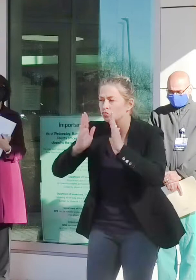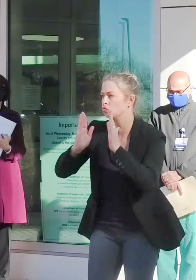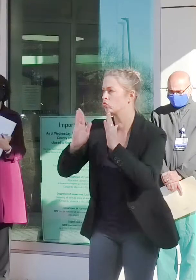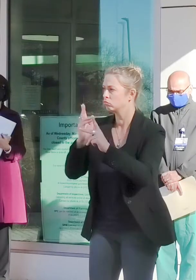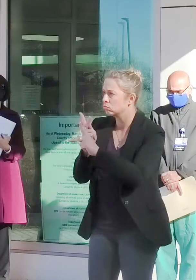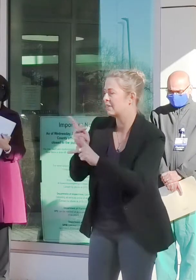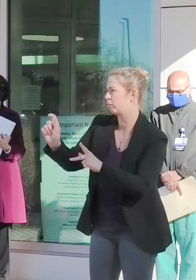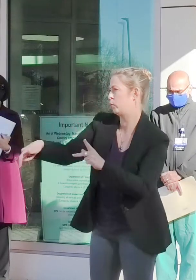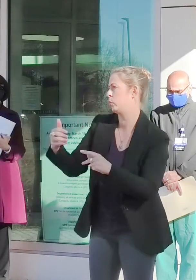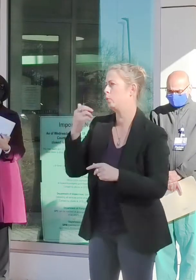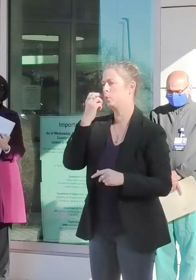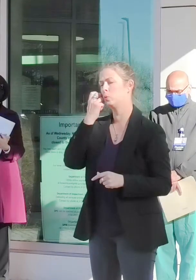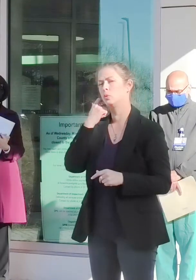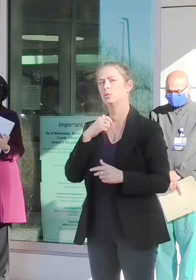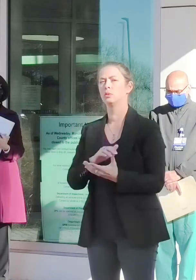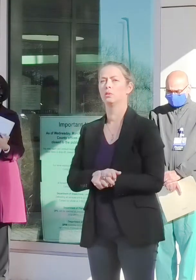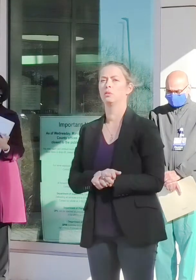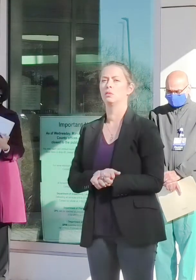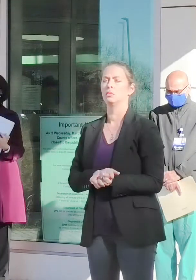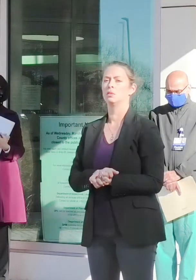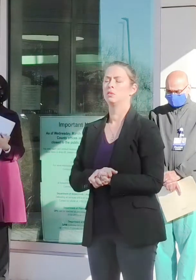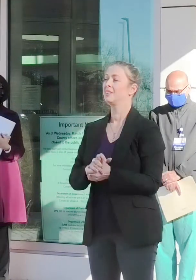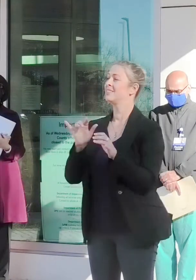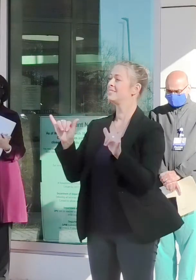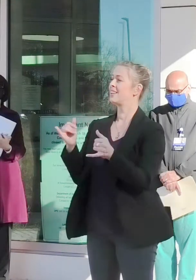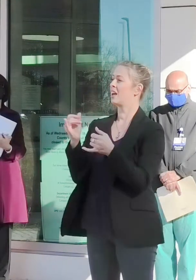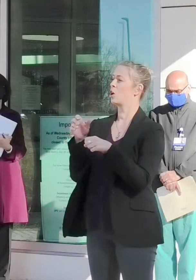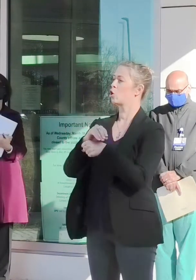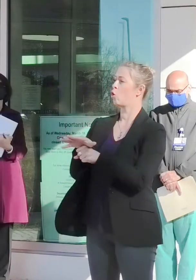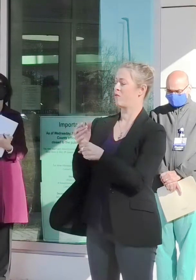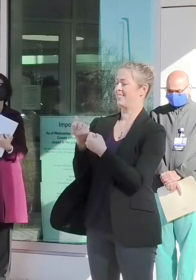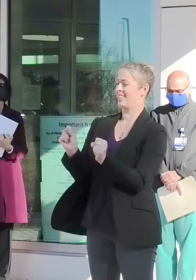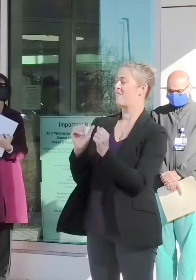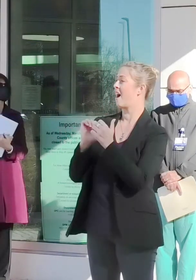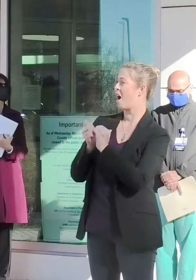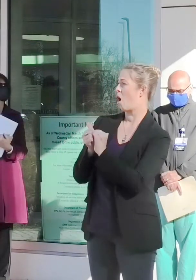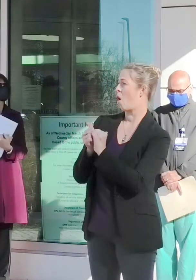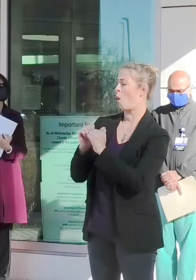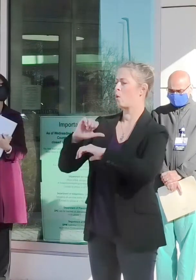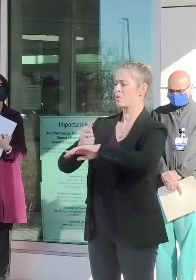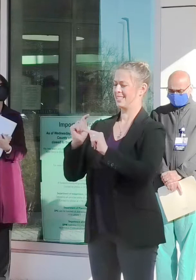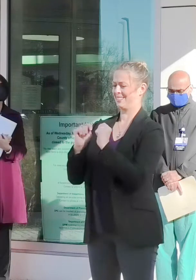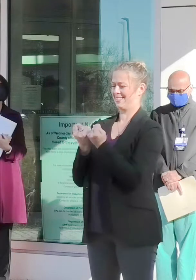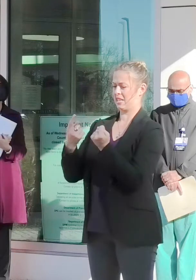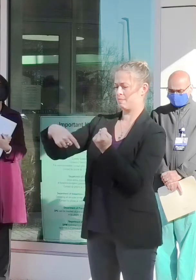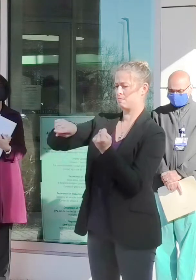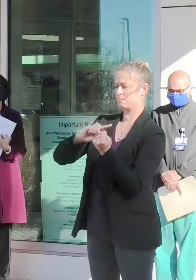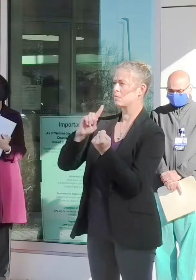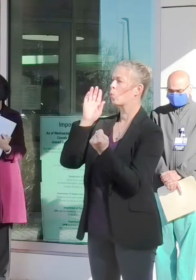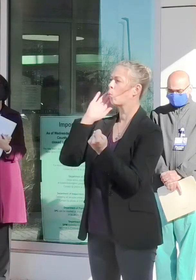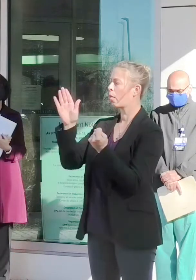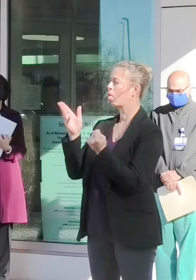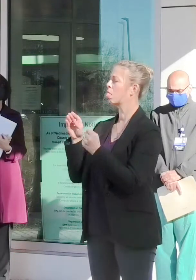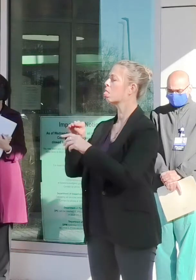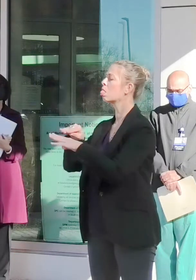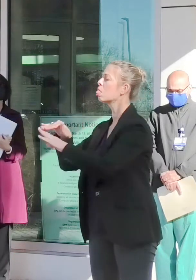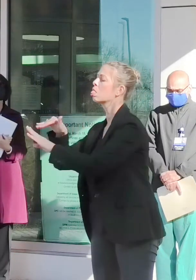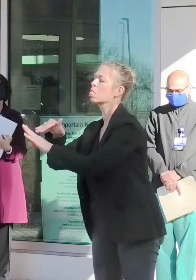stay COVID safe, we will create a team of ambassadors to engage our residents throughout our